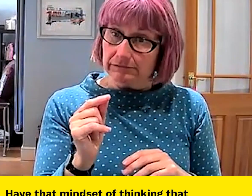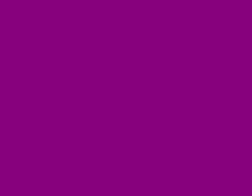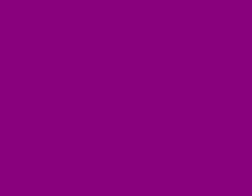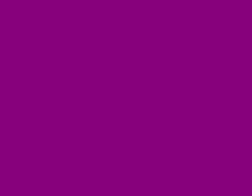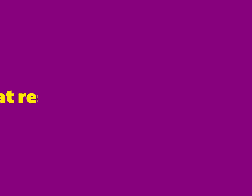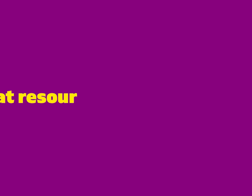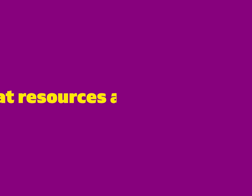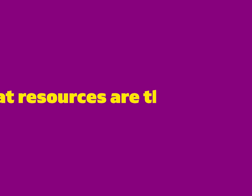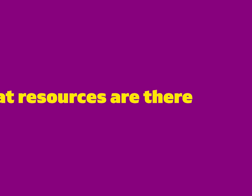can.